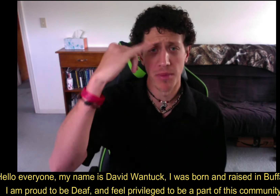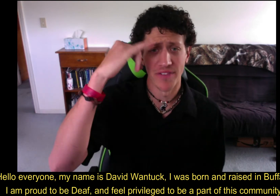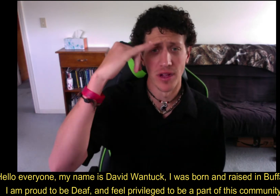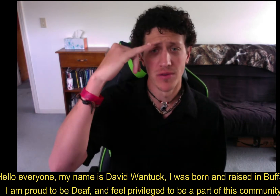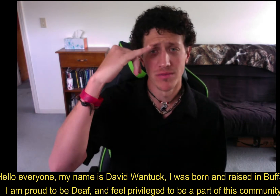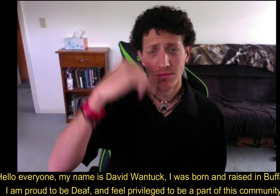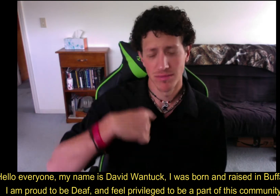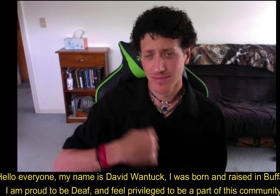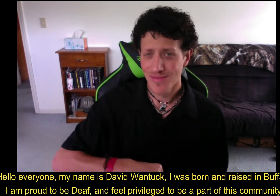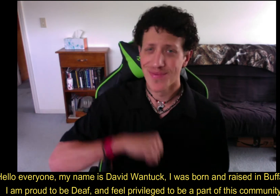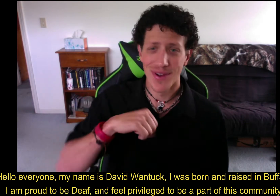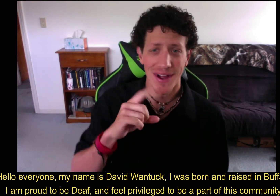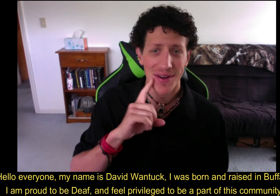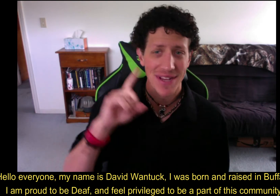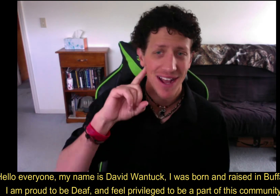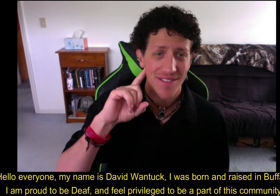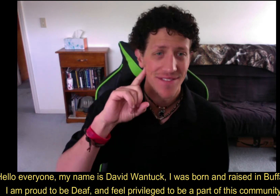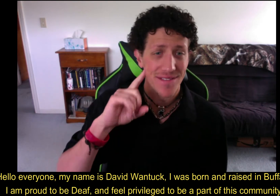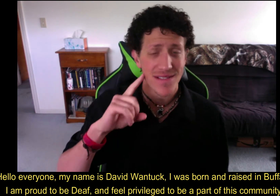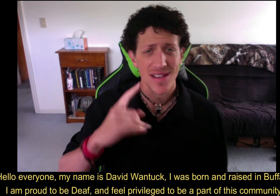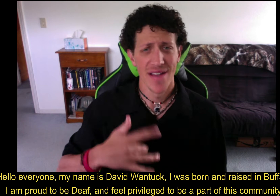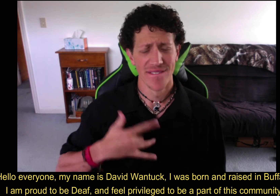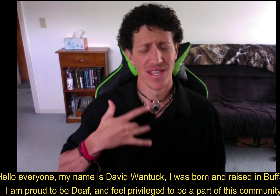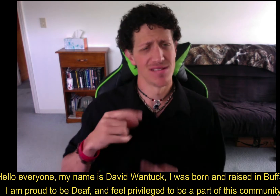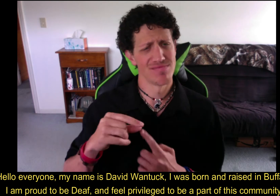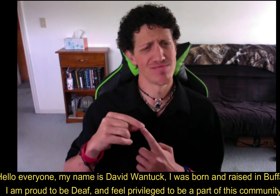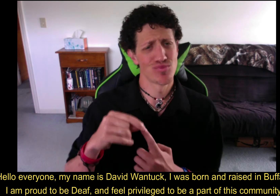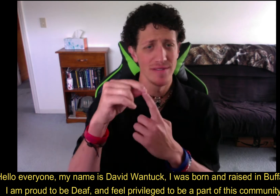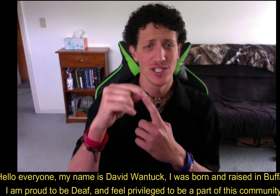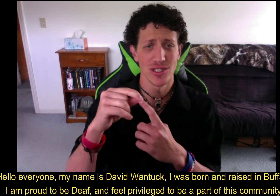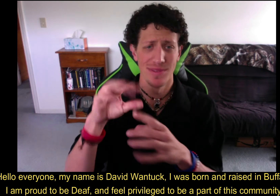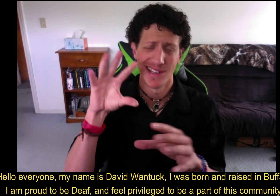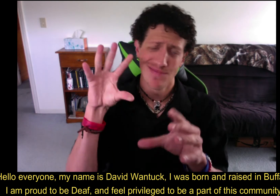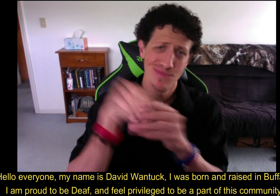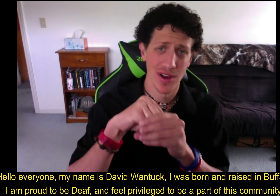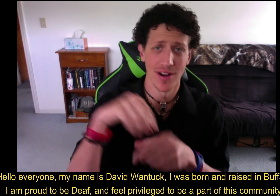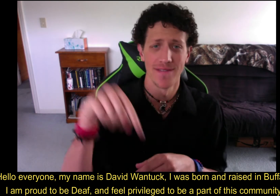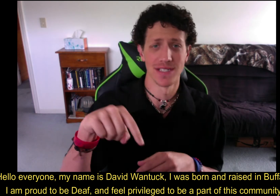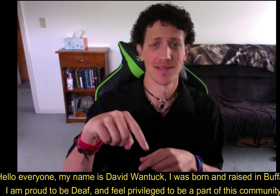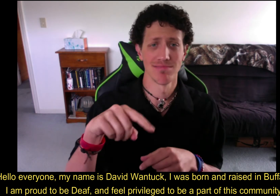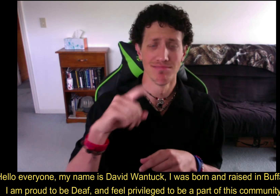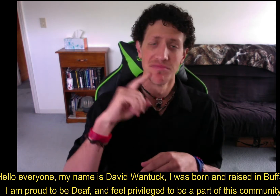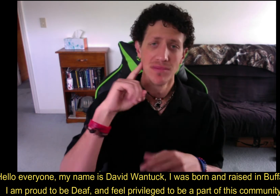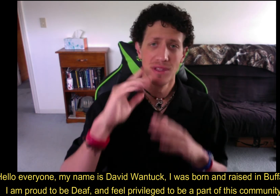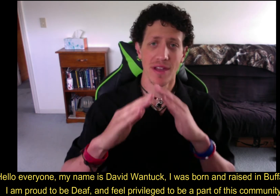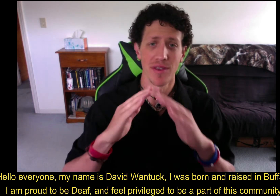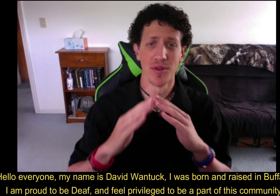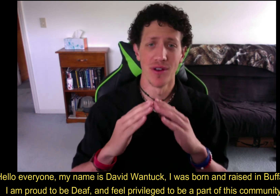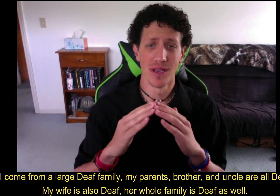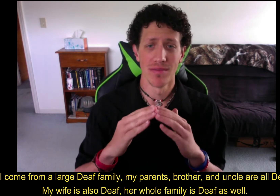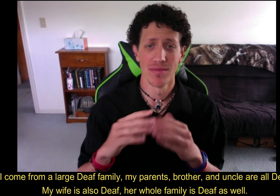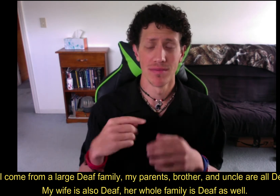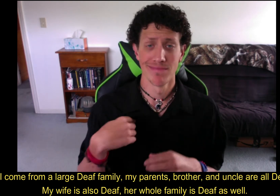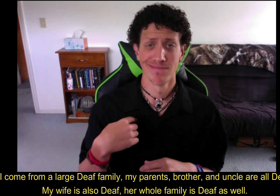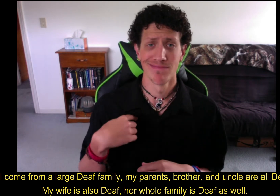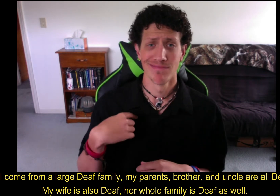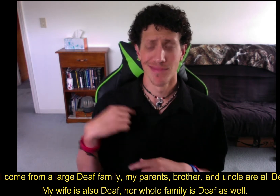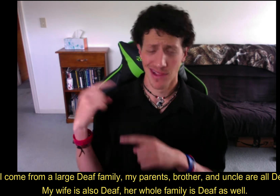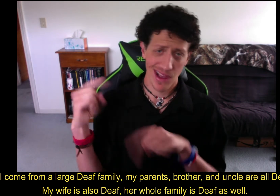Buffalo. Proud to be Deaf. I feel privileged to be a part of this Deaf community. I